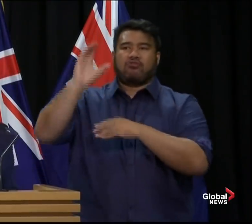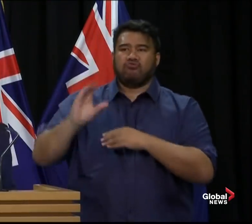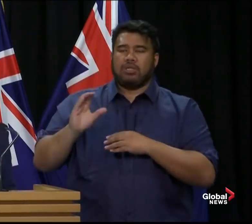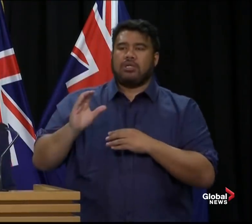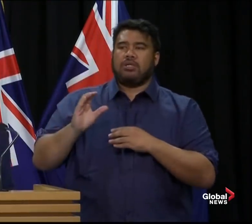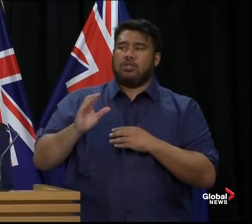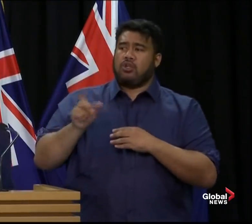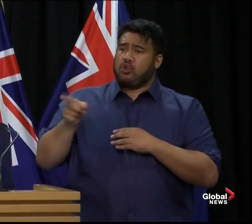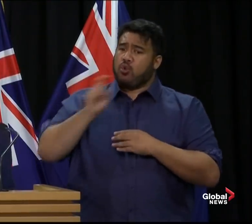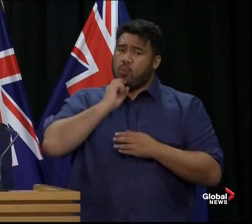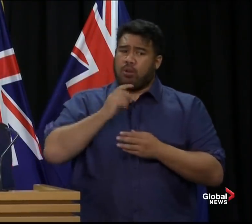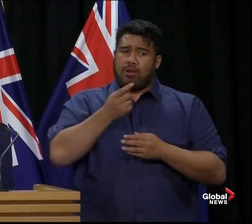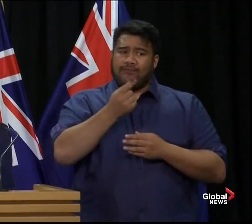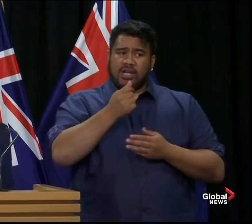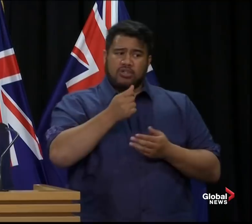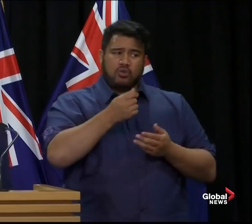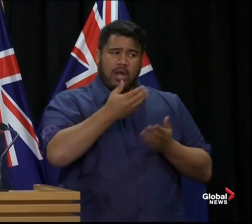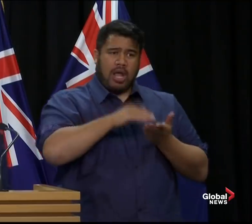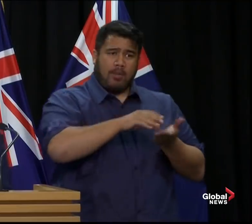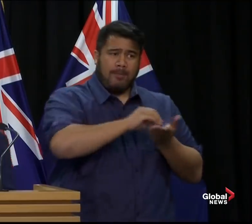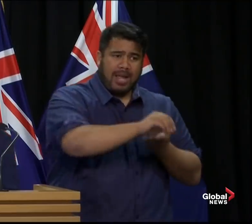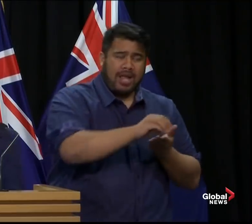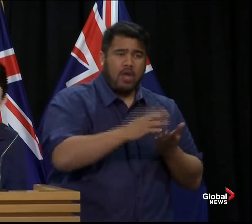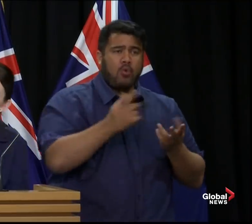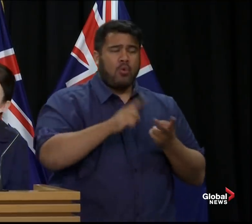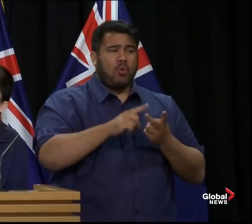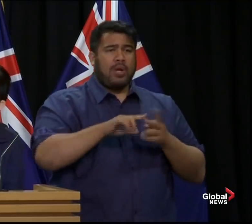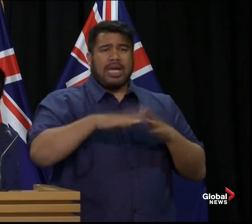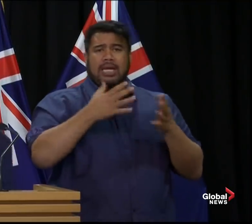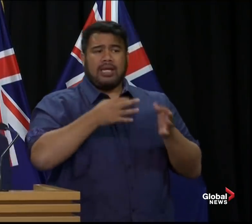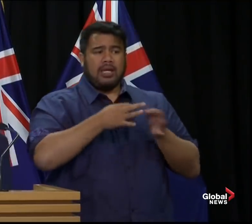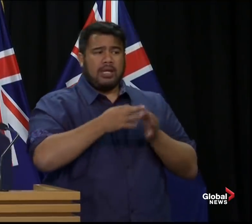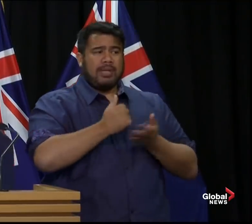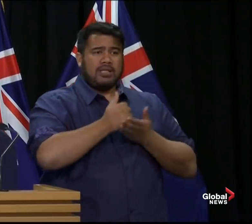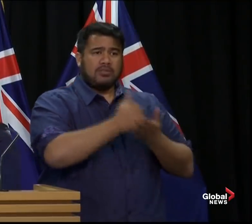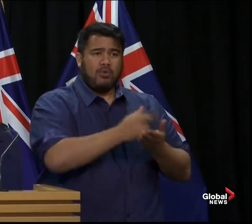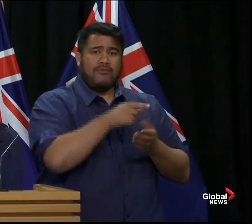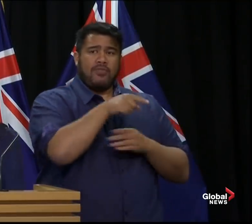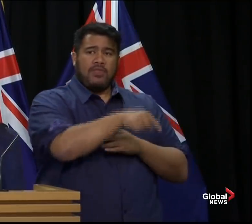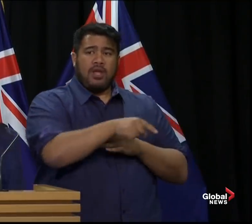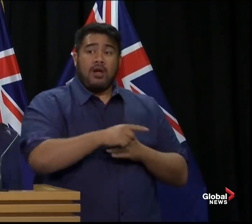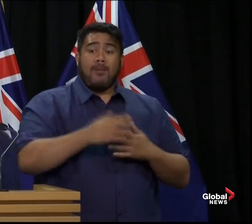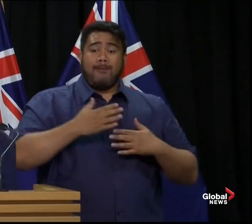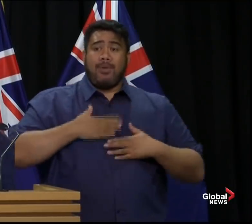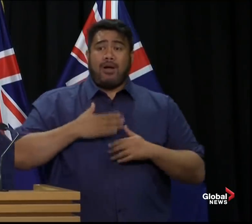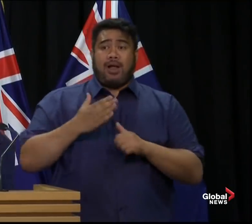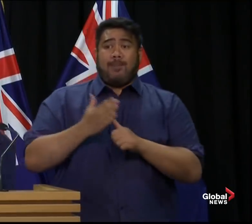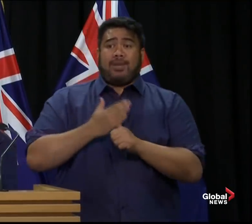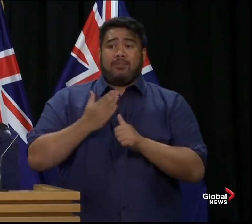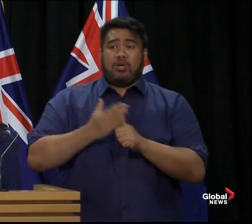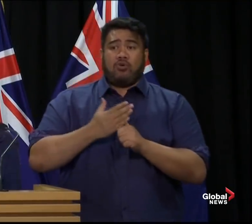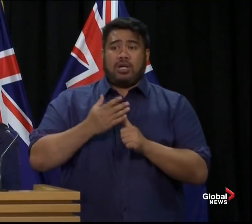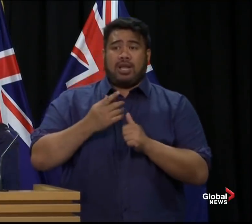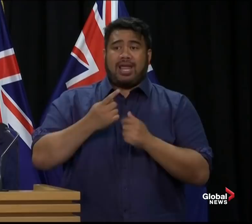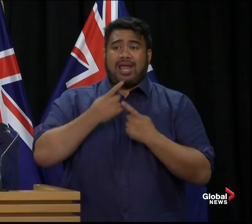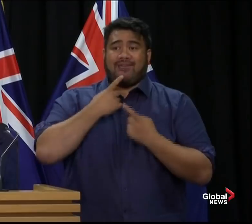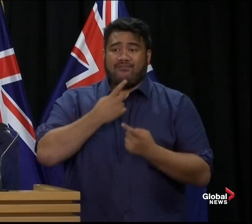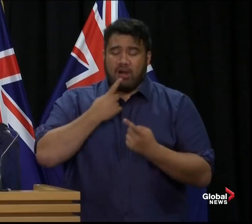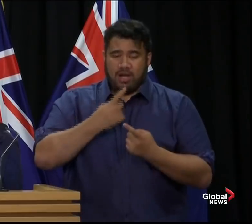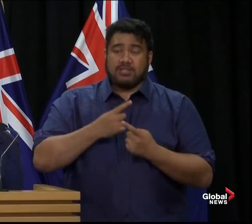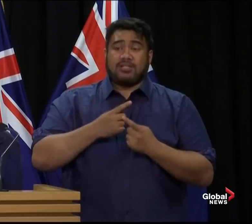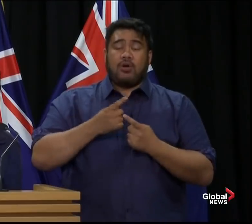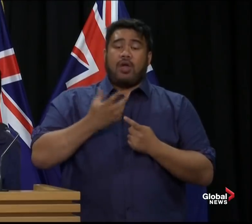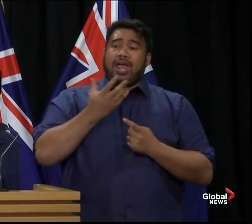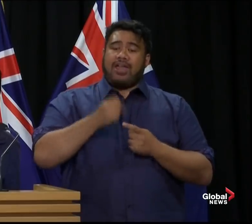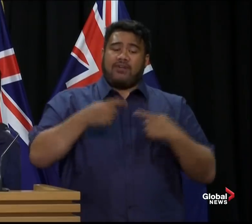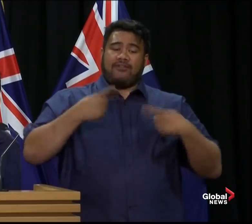give financial logistics Ah. of bodies? My preliminary advice is that the $10,000 that